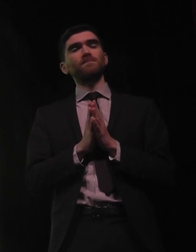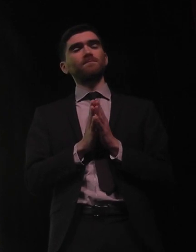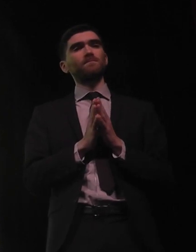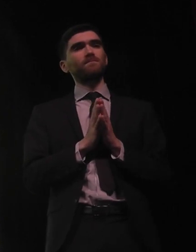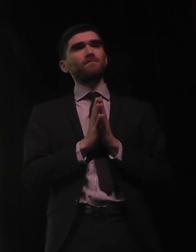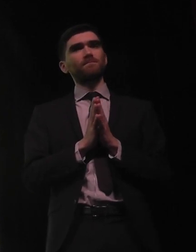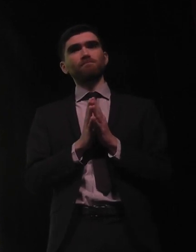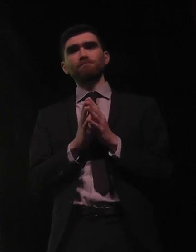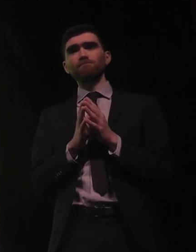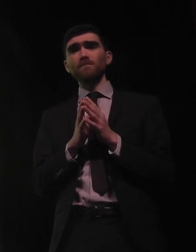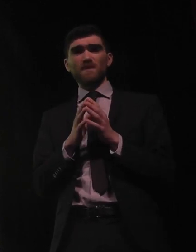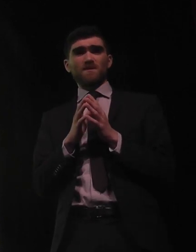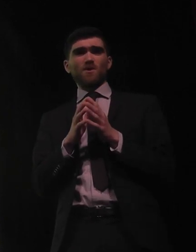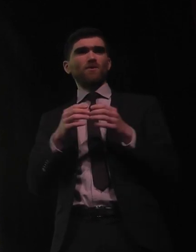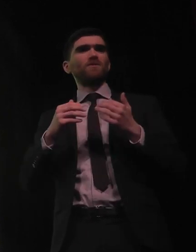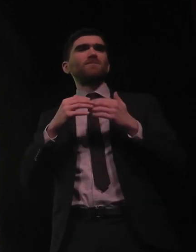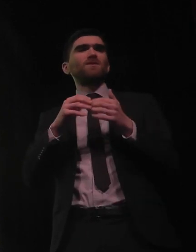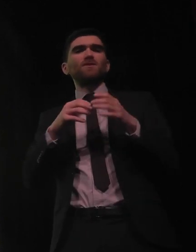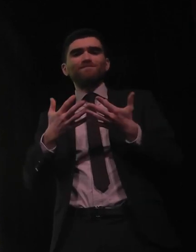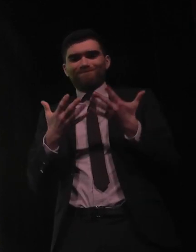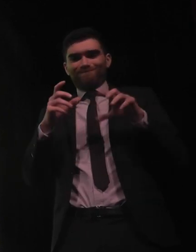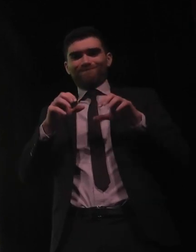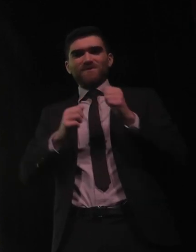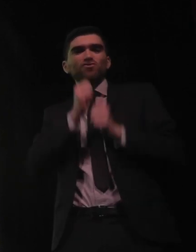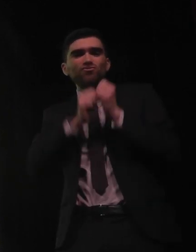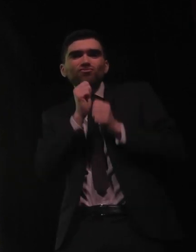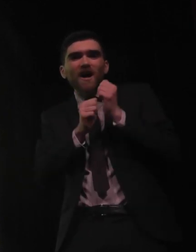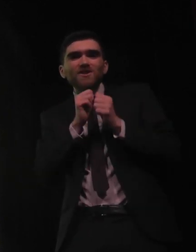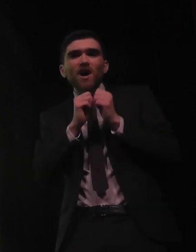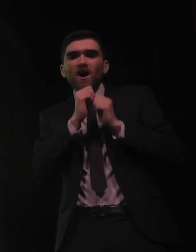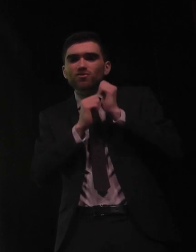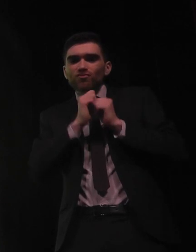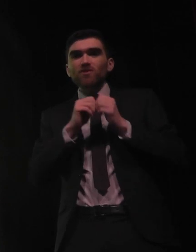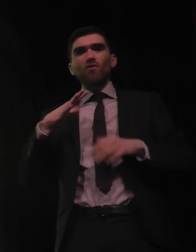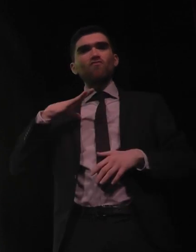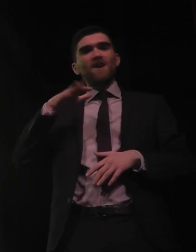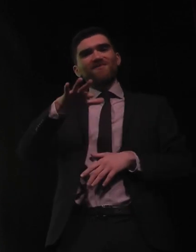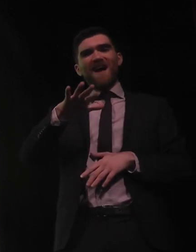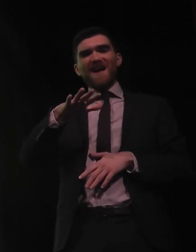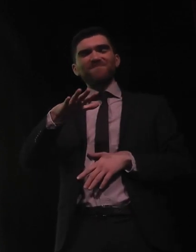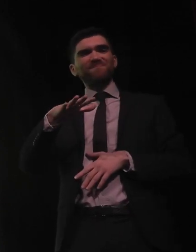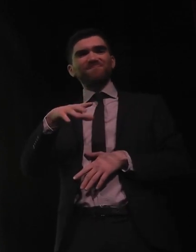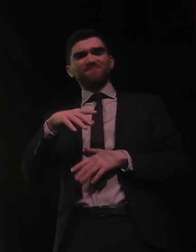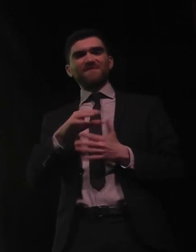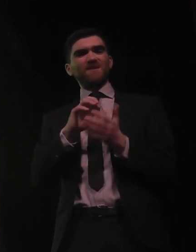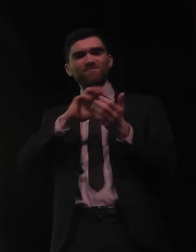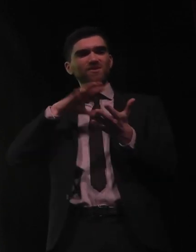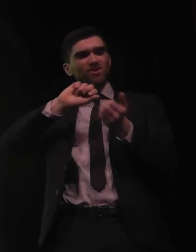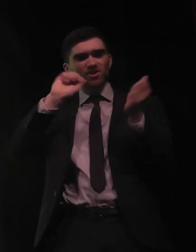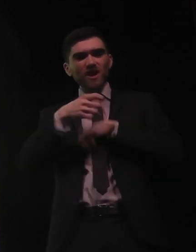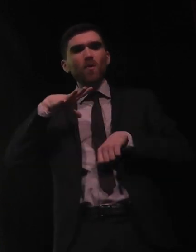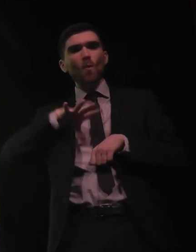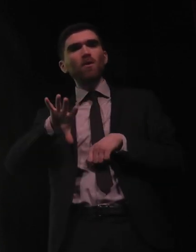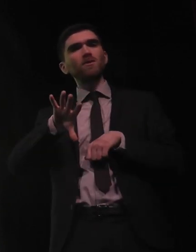leaders and cheerleaders. Oh, I don't know. It is said, good leaders create